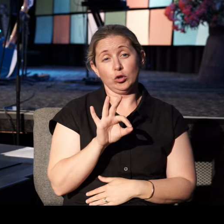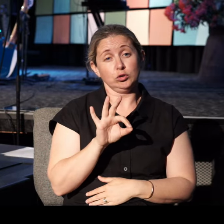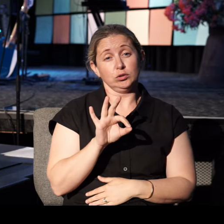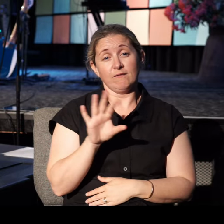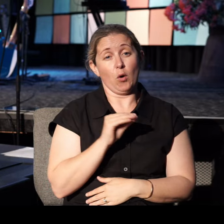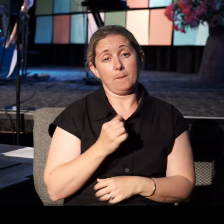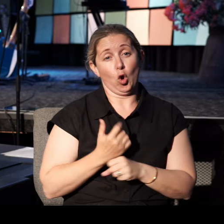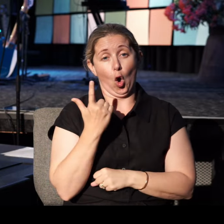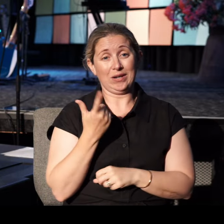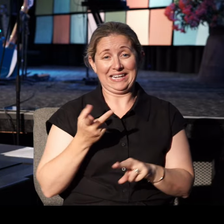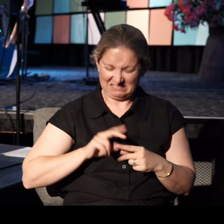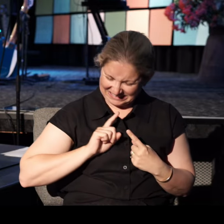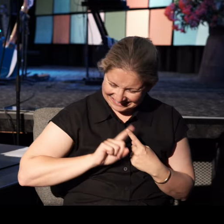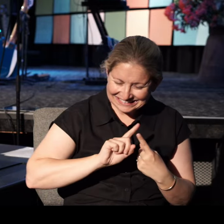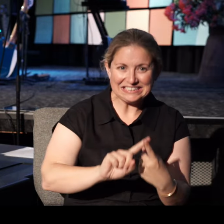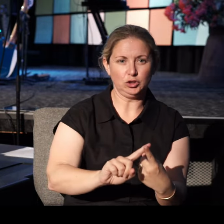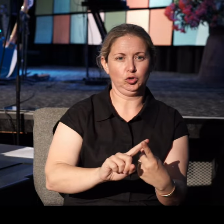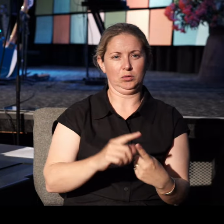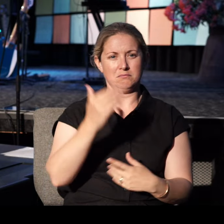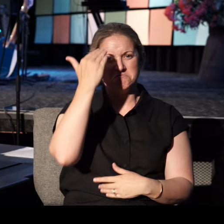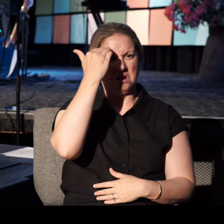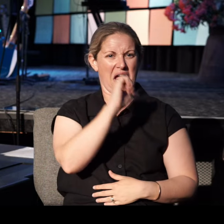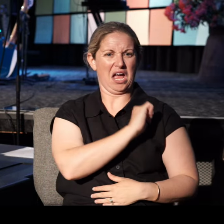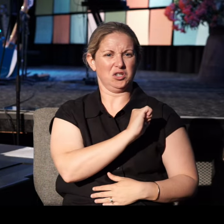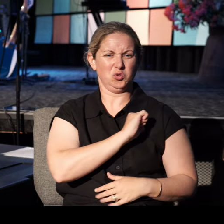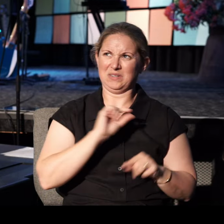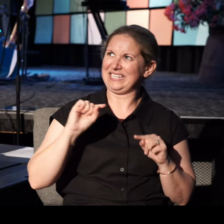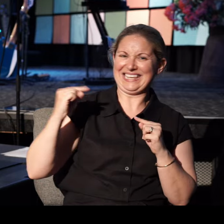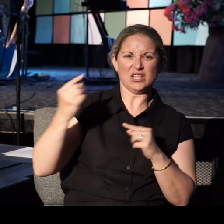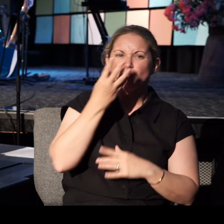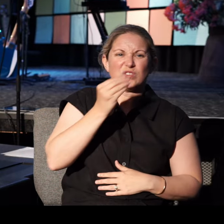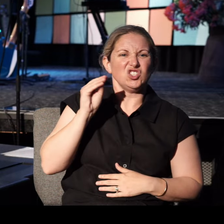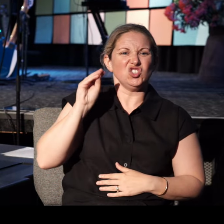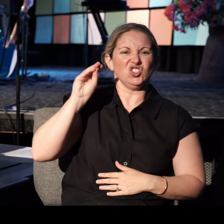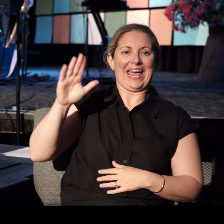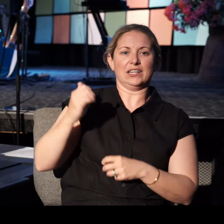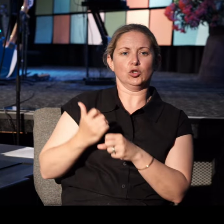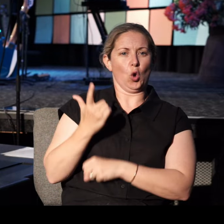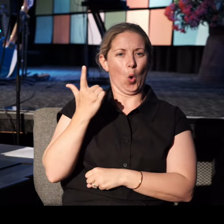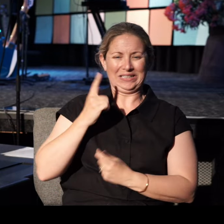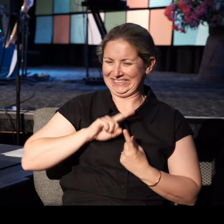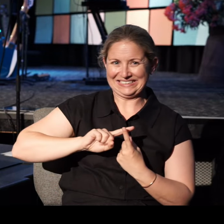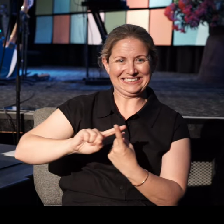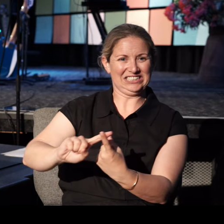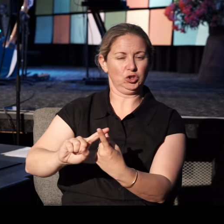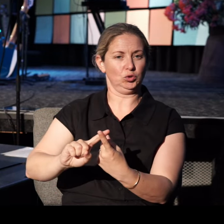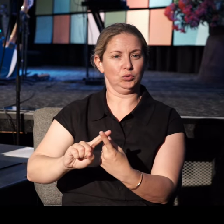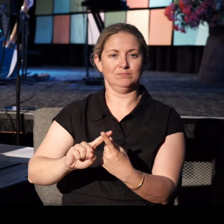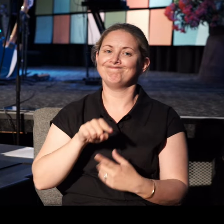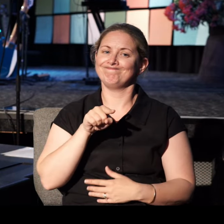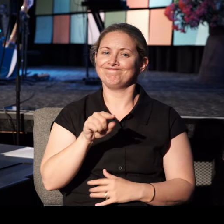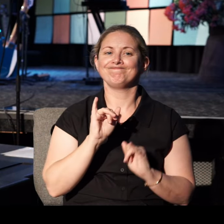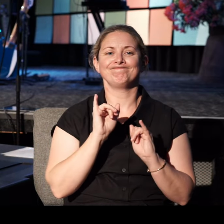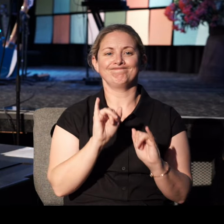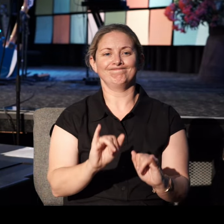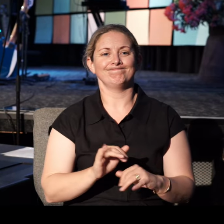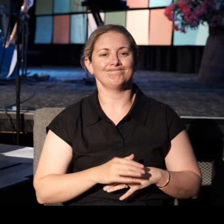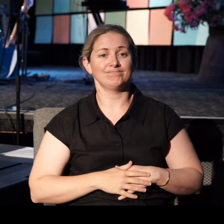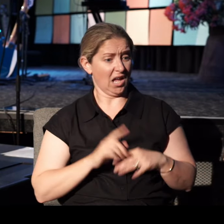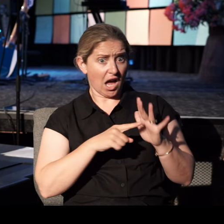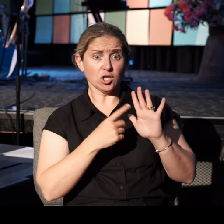one lives with a disposition that rejects the rule of God in their life. And John is putting it as strongly as he